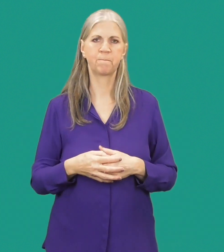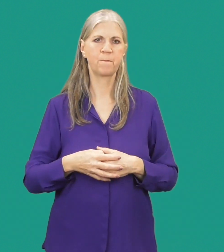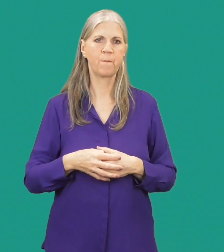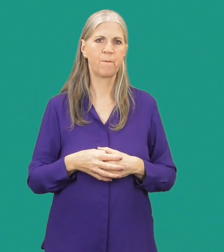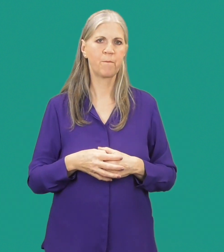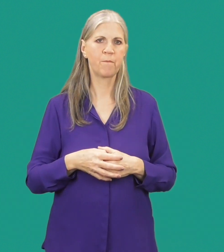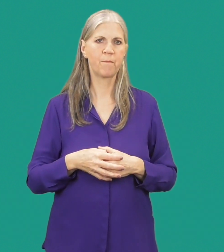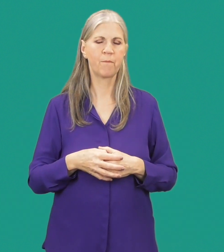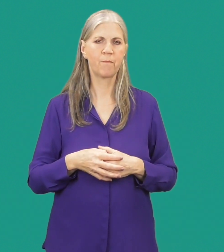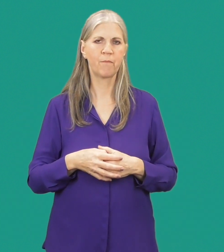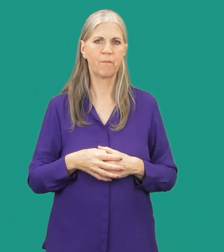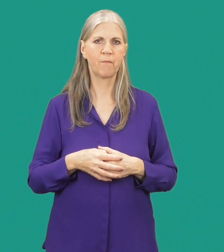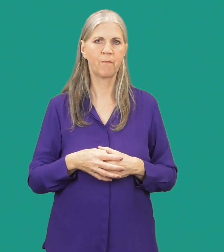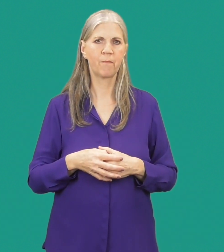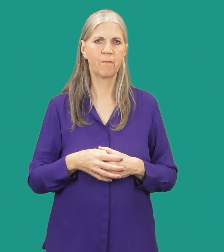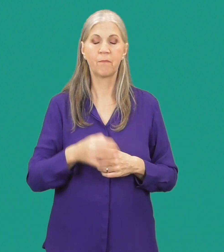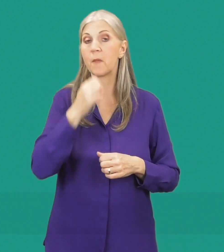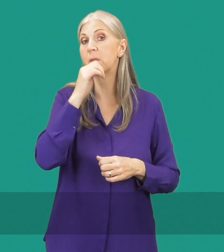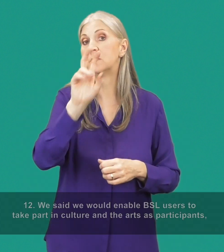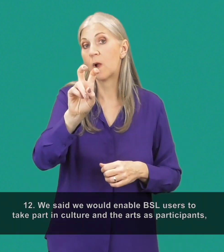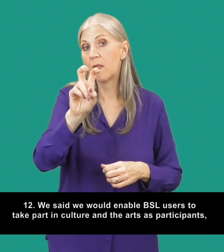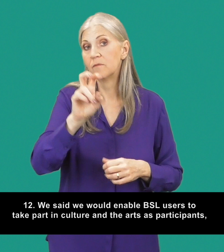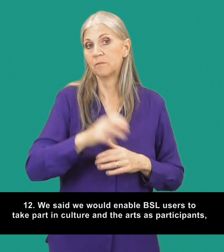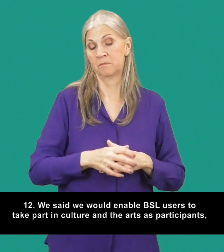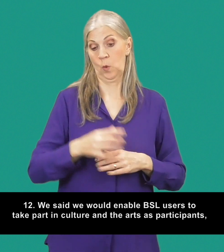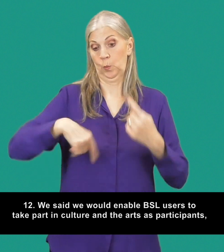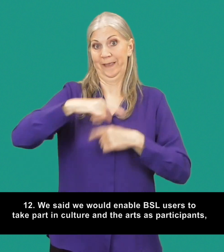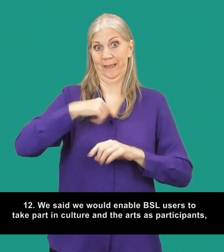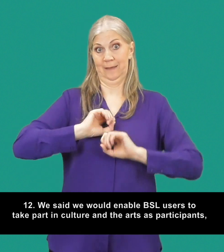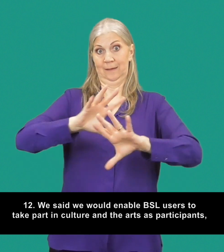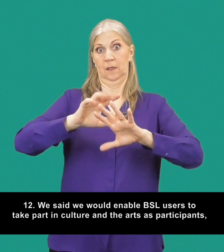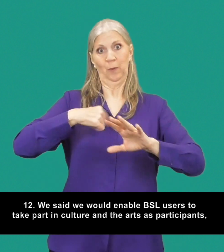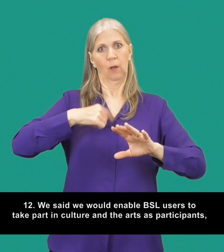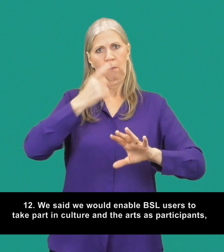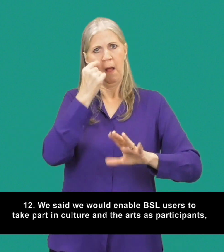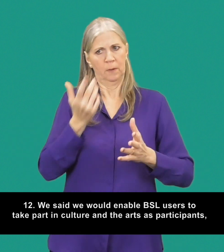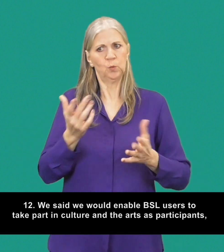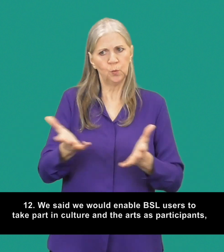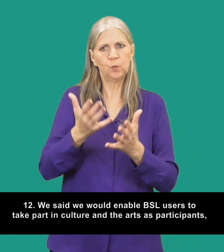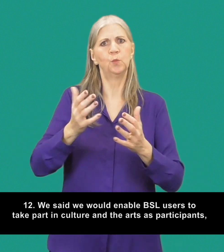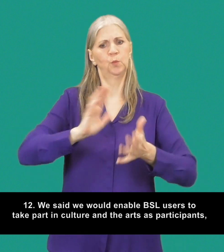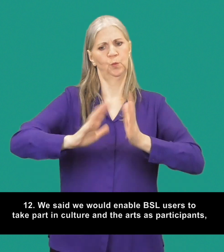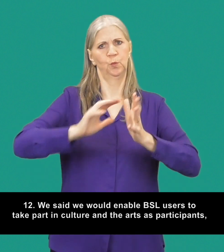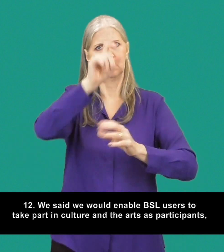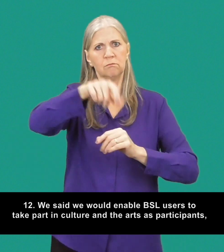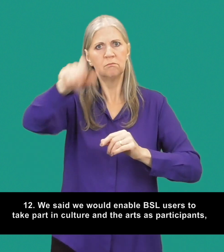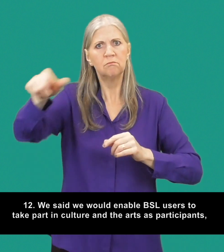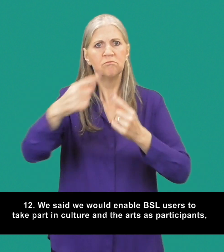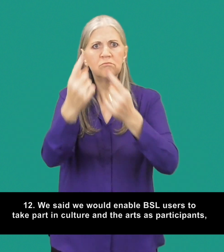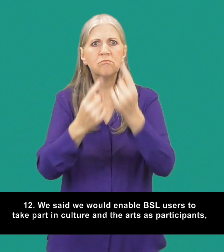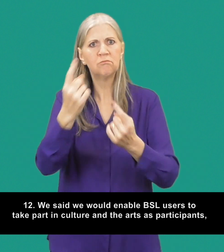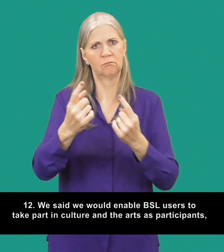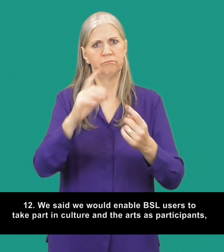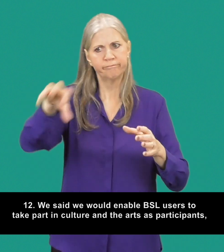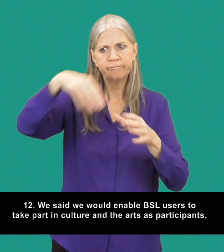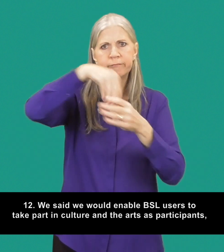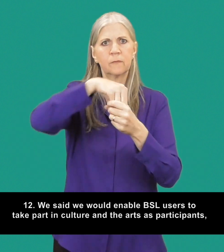Number 12. We said we would enable BSL users to take part in the culture and the arts as participants,